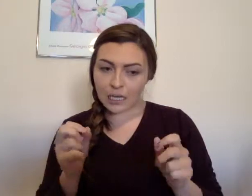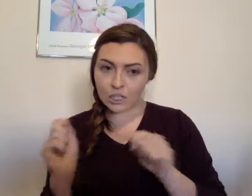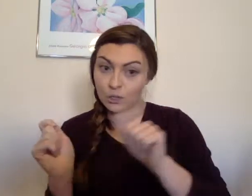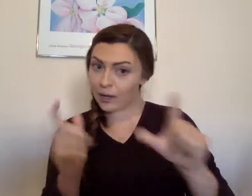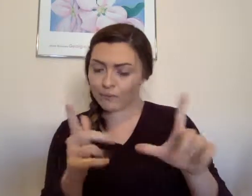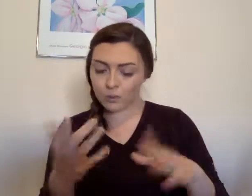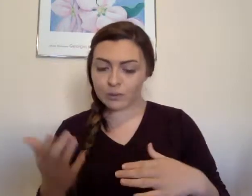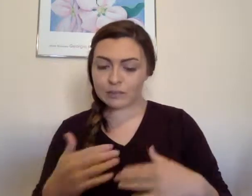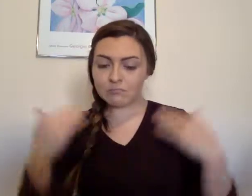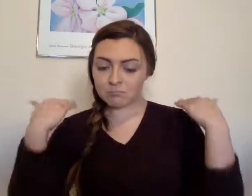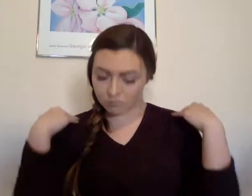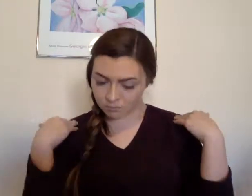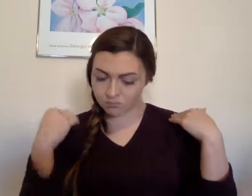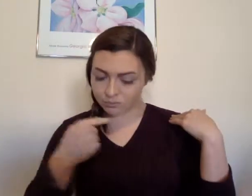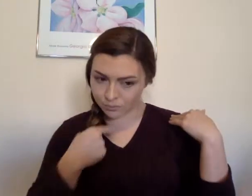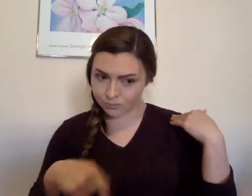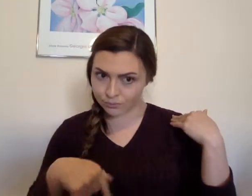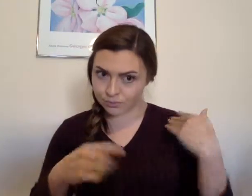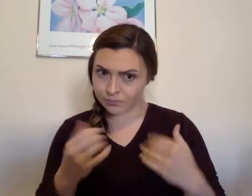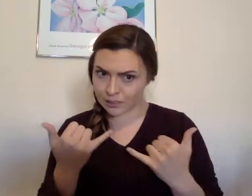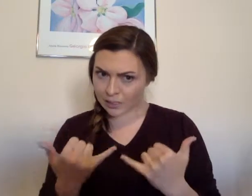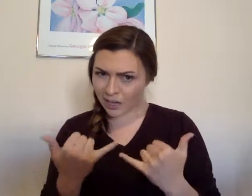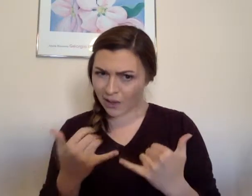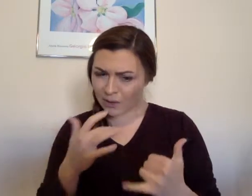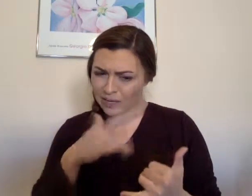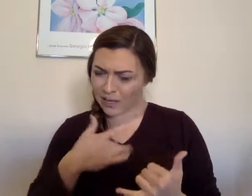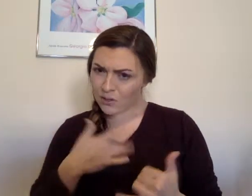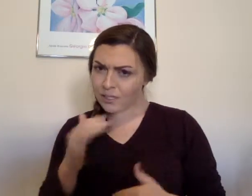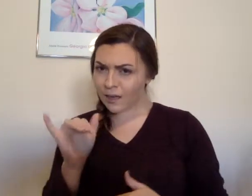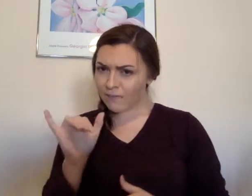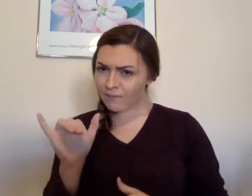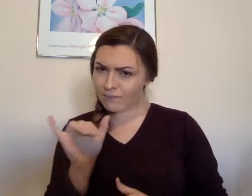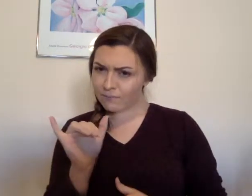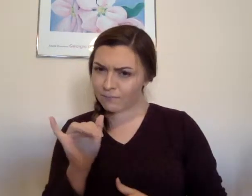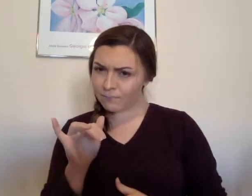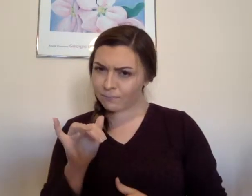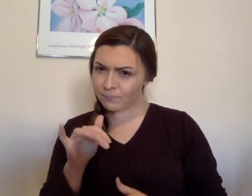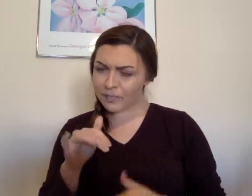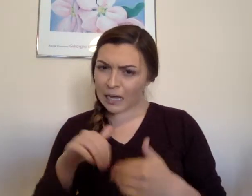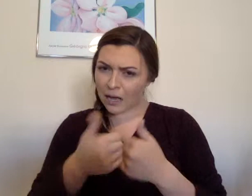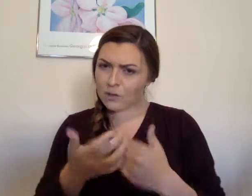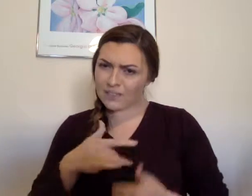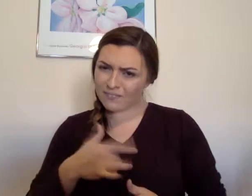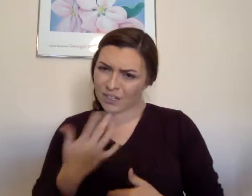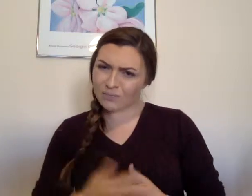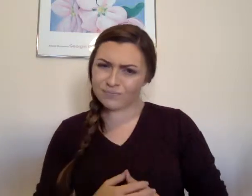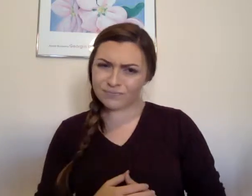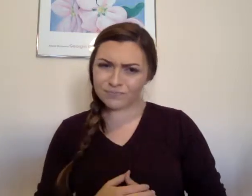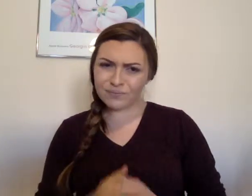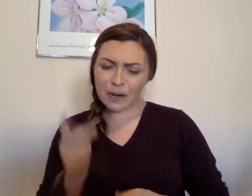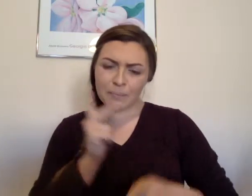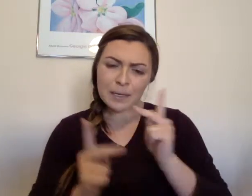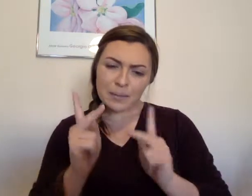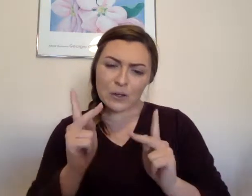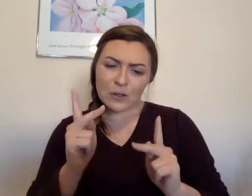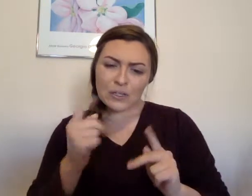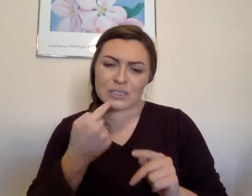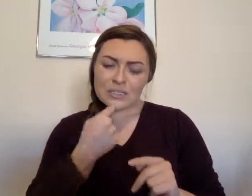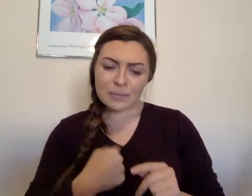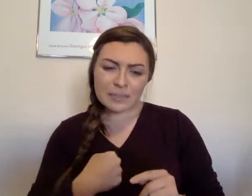down. Now, how does that feel? People tell me it feels tired, it feels